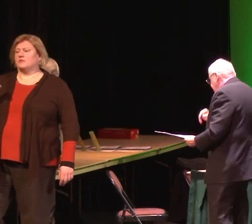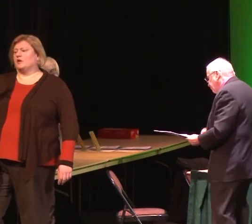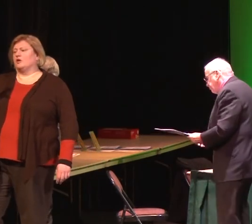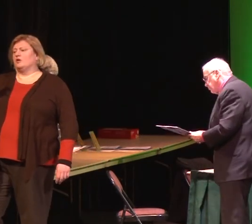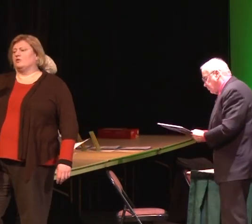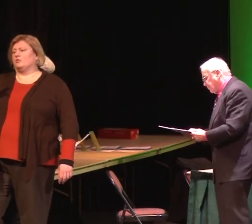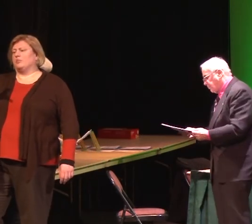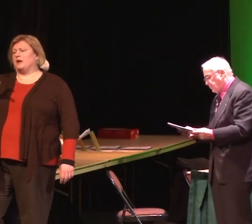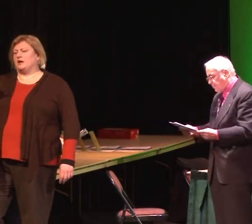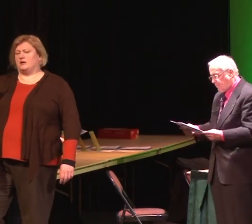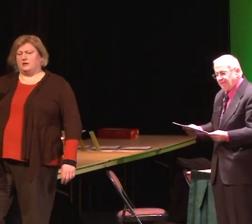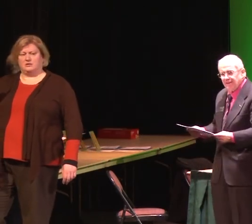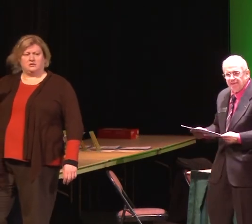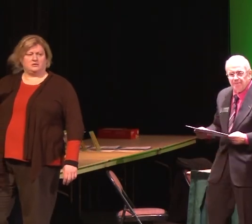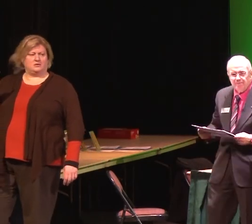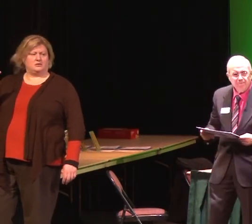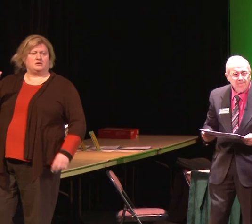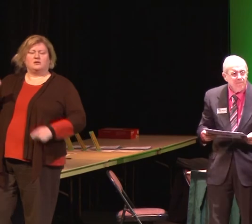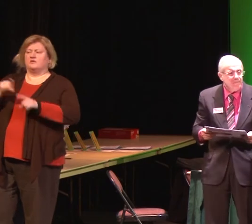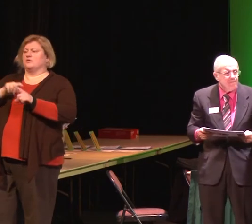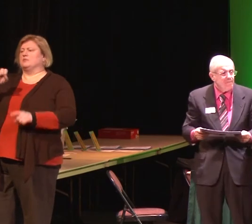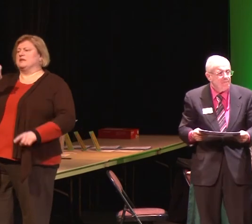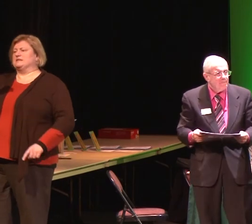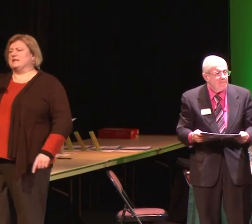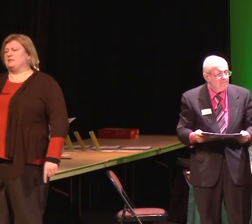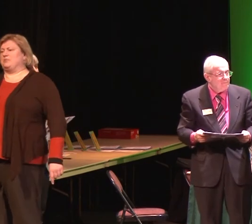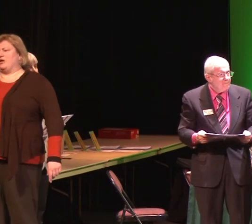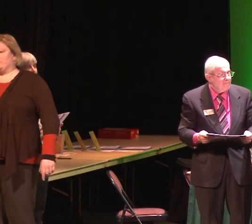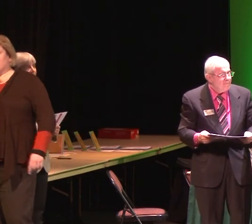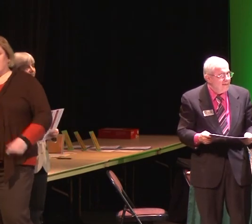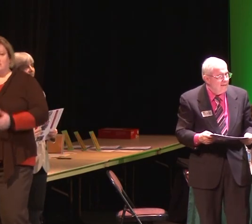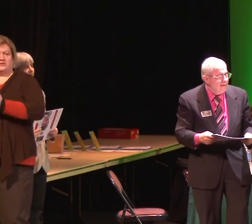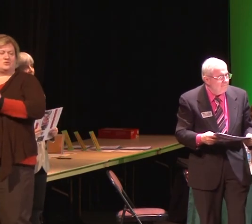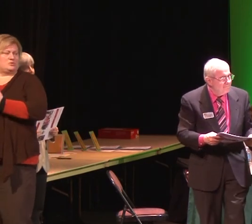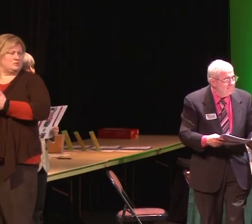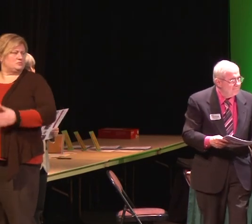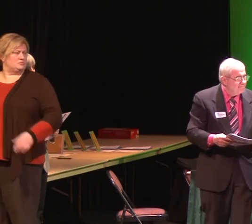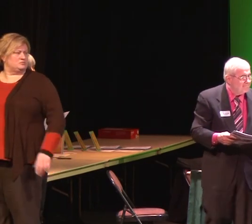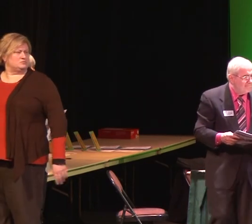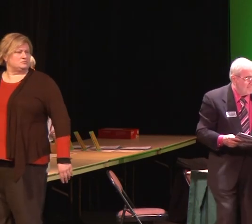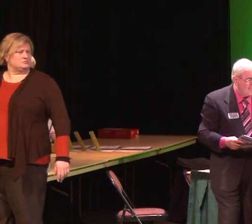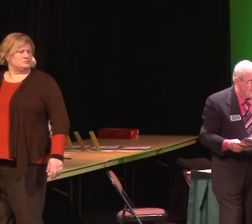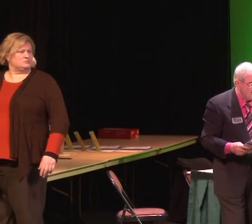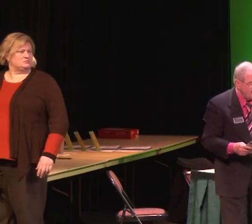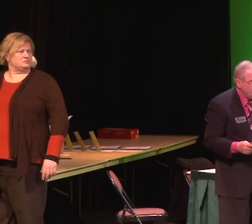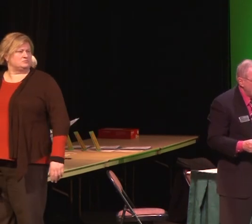Rebecca A. Sarkeesian from St. Mary's Catholic School.